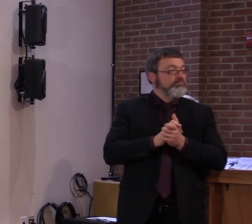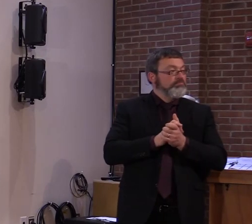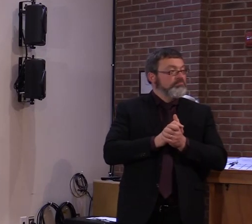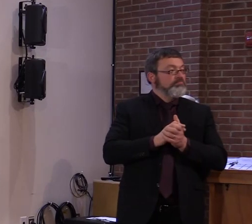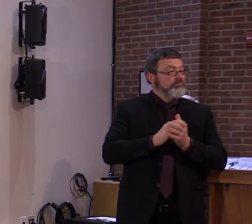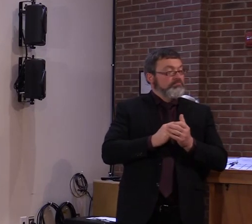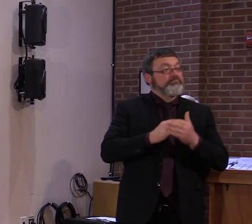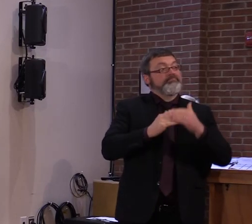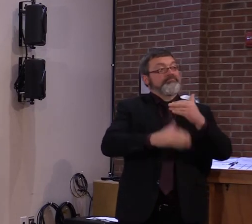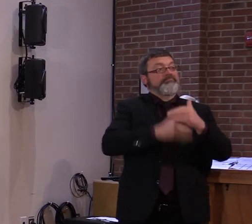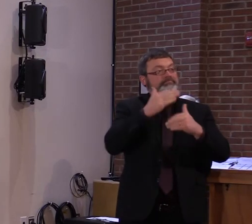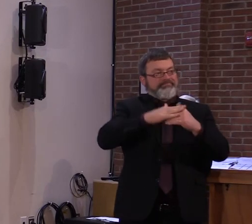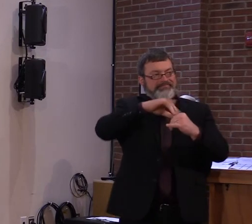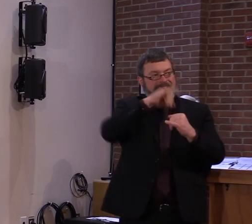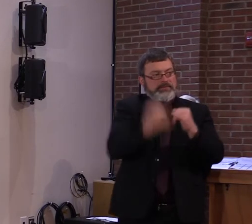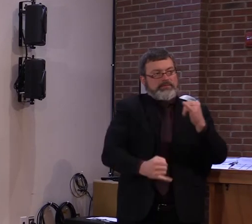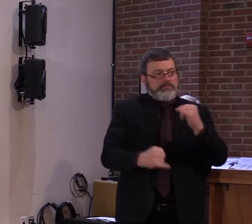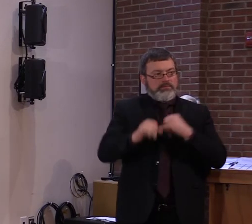Tom,